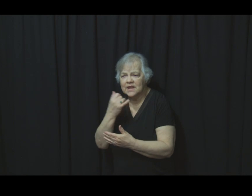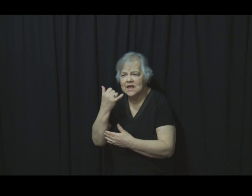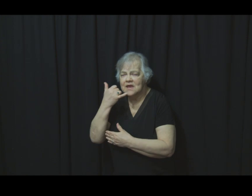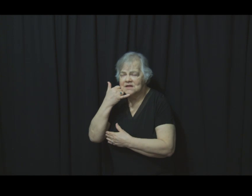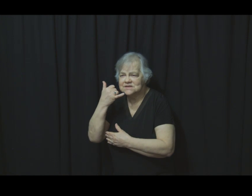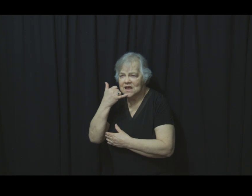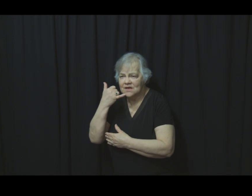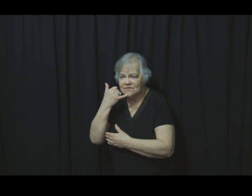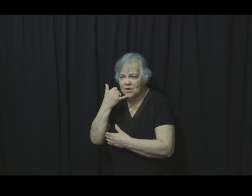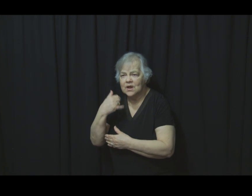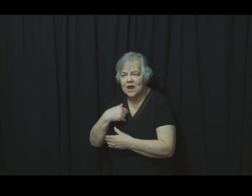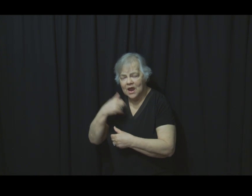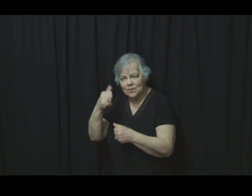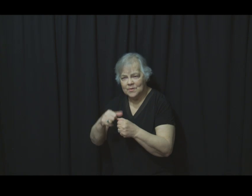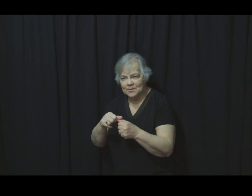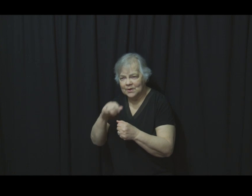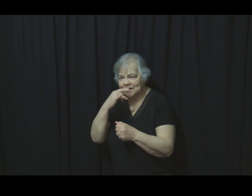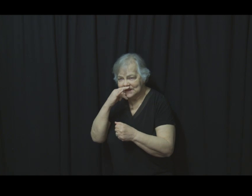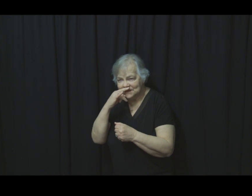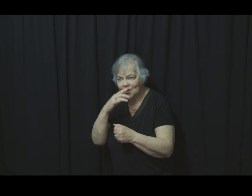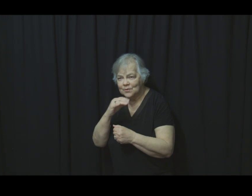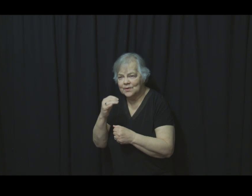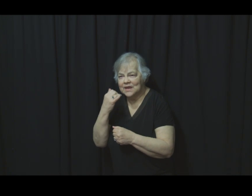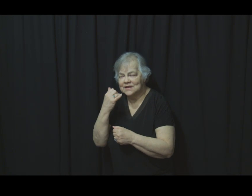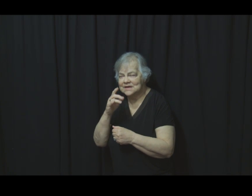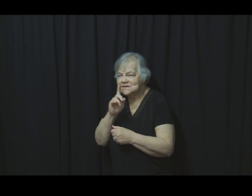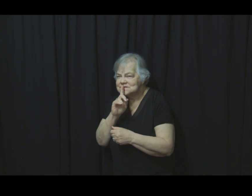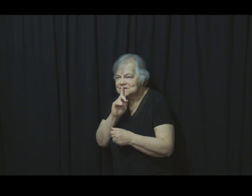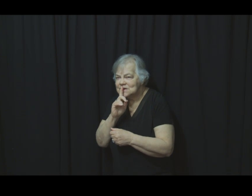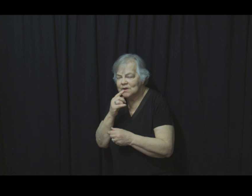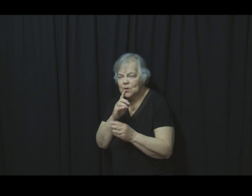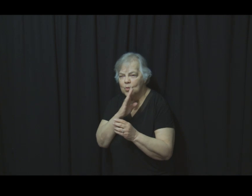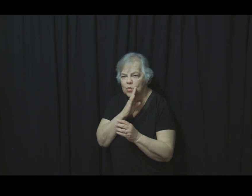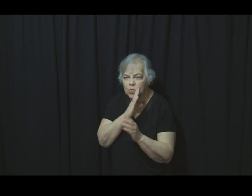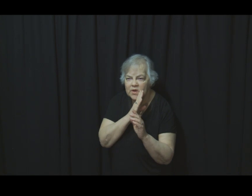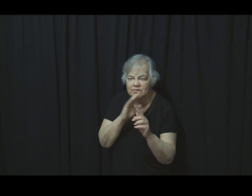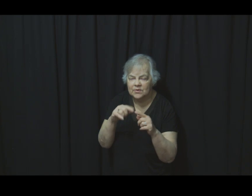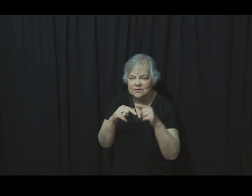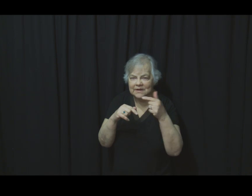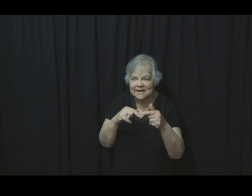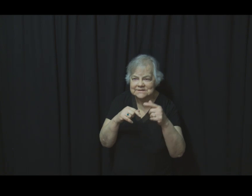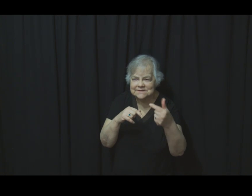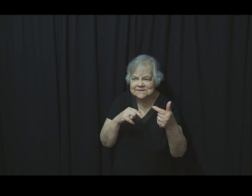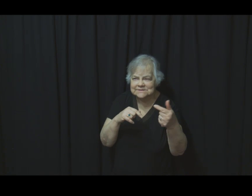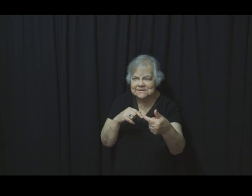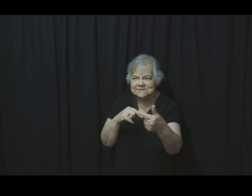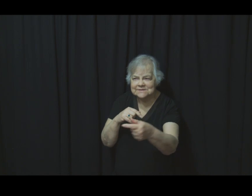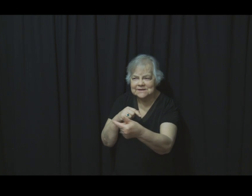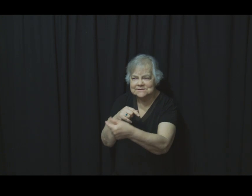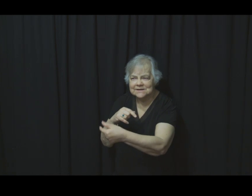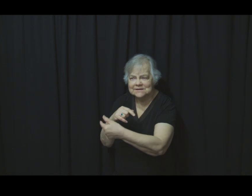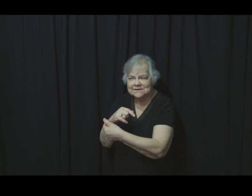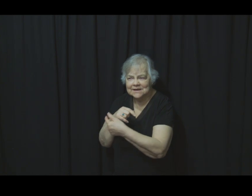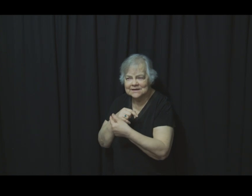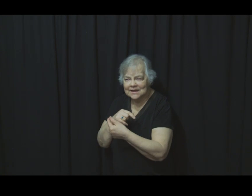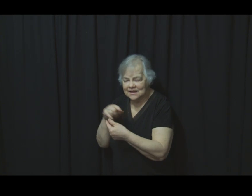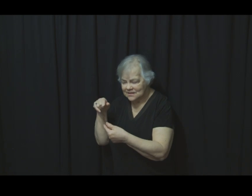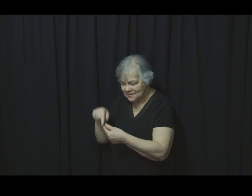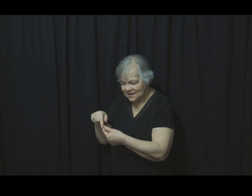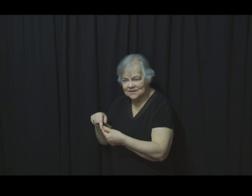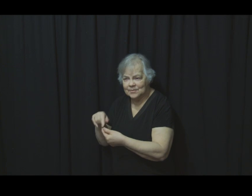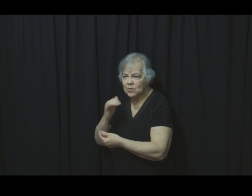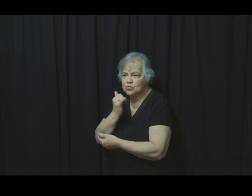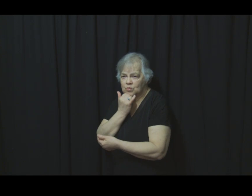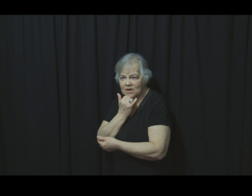I remember very well in kindergarten, where you have a secret and you whisper it to the next person, to the next person, to the next person. Things often go wrong. So it's very reasonable